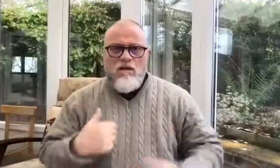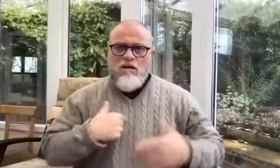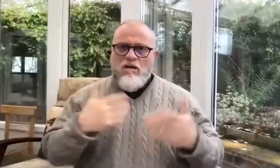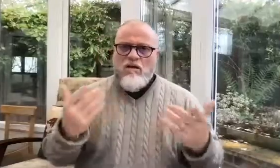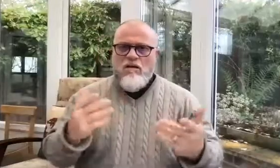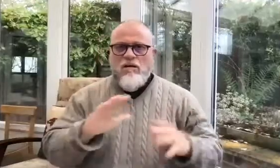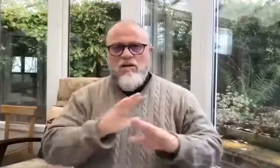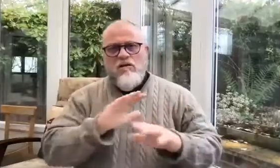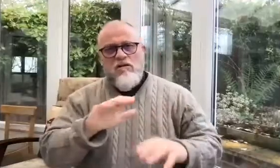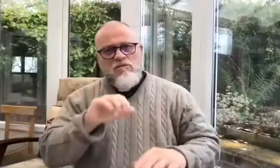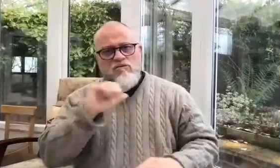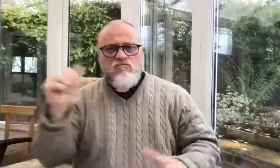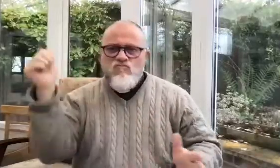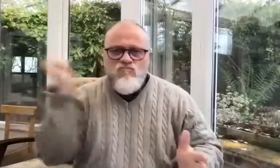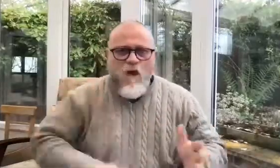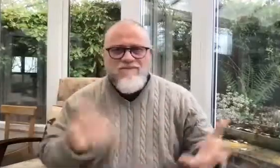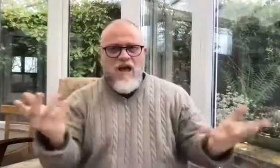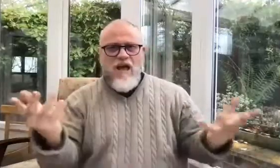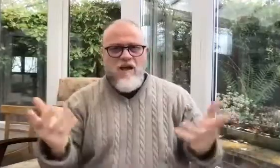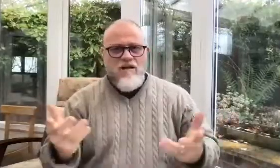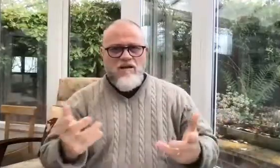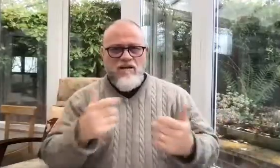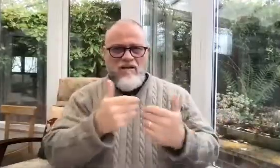felt, so saying they felt depressed,